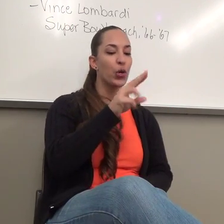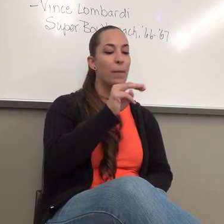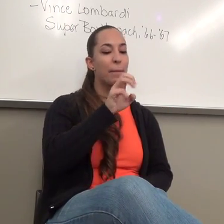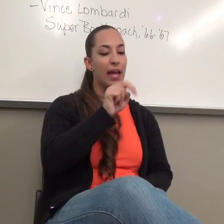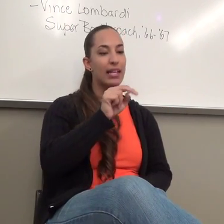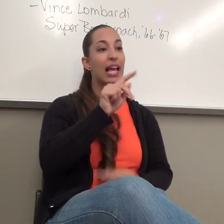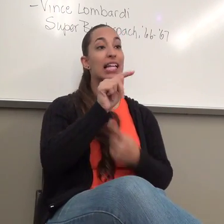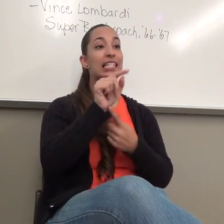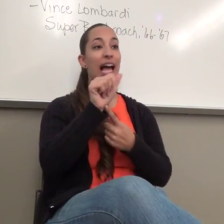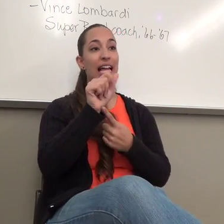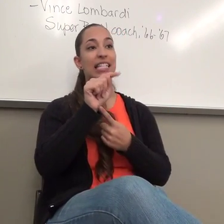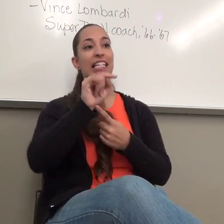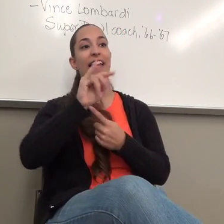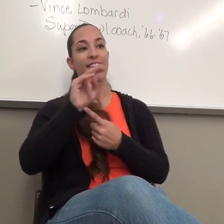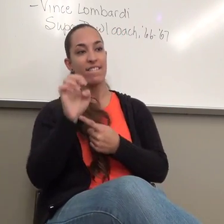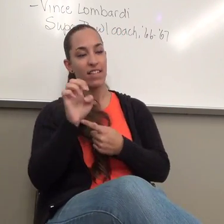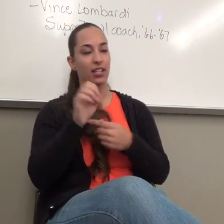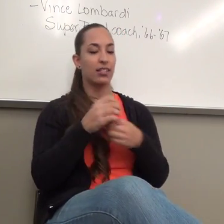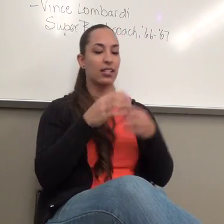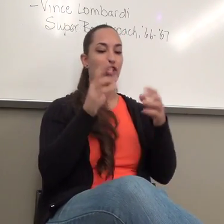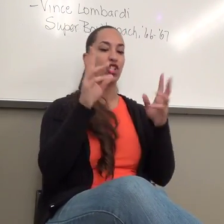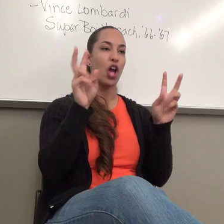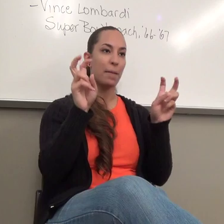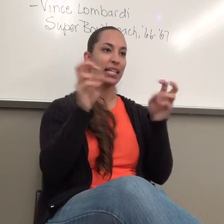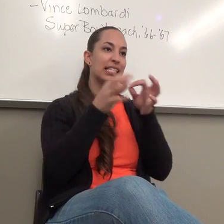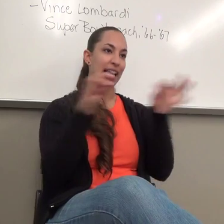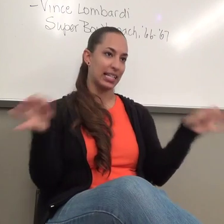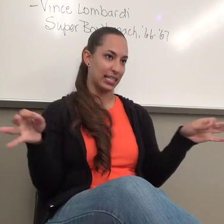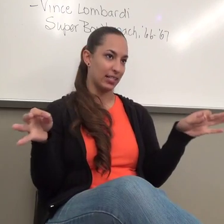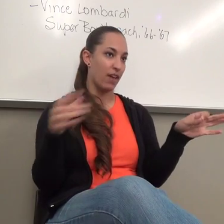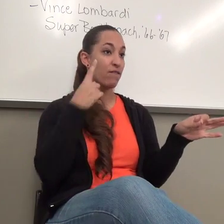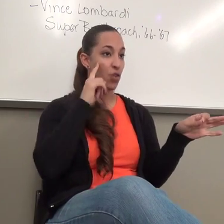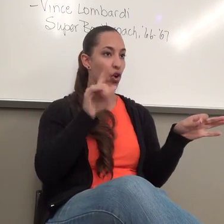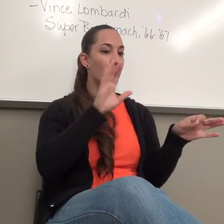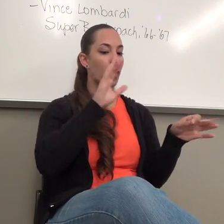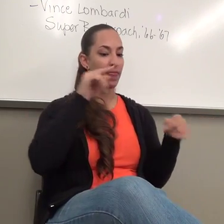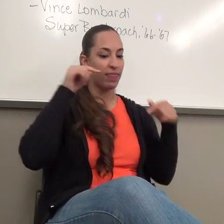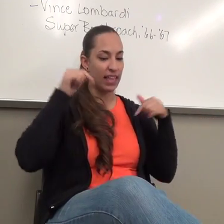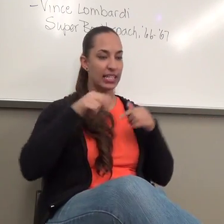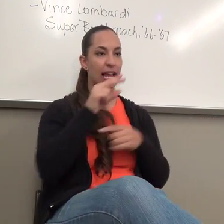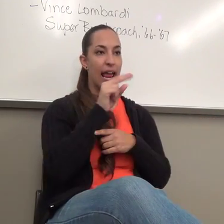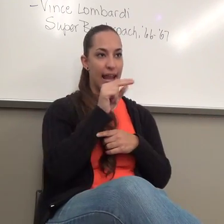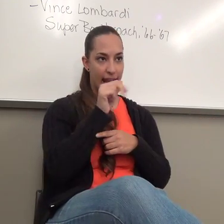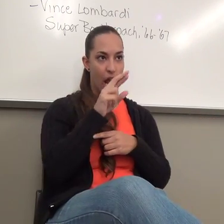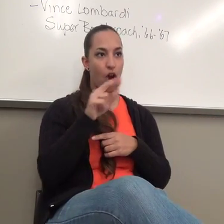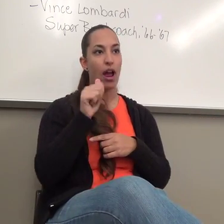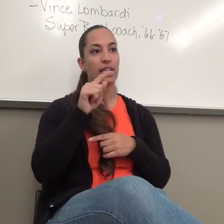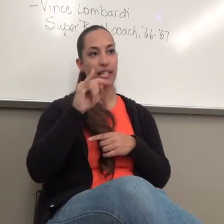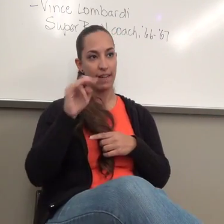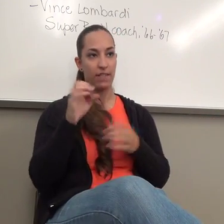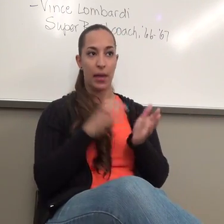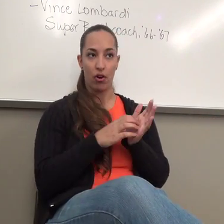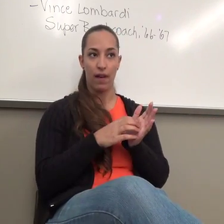for your narrative paragraph. One thing I want to point out about there was a little bit of a problem in